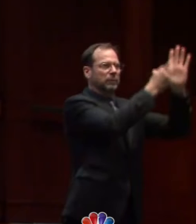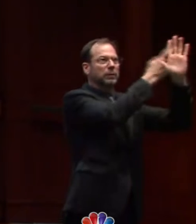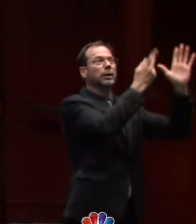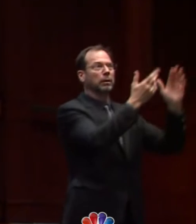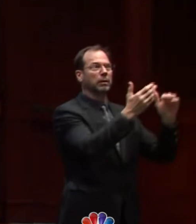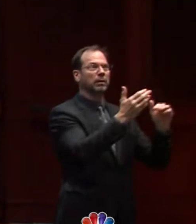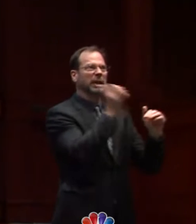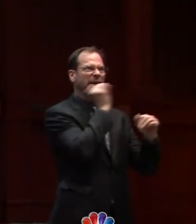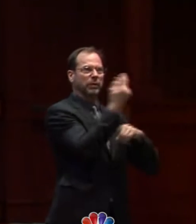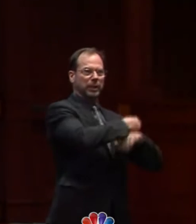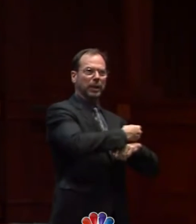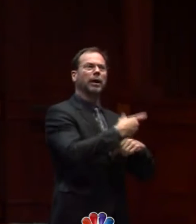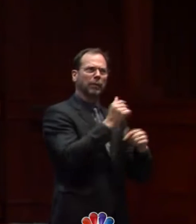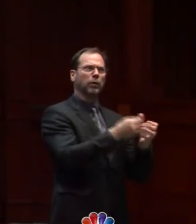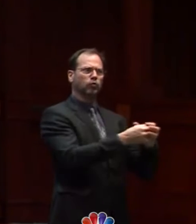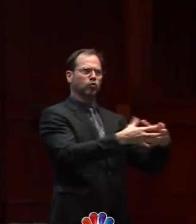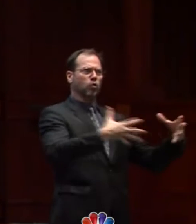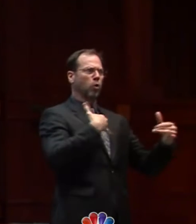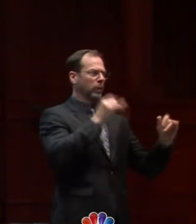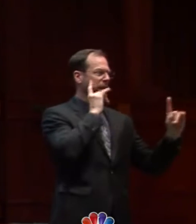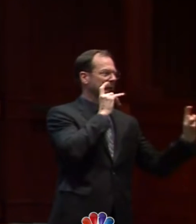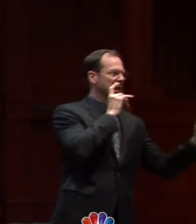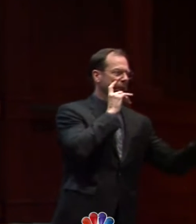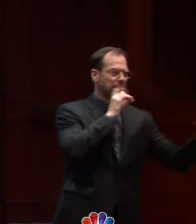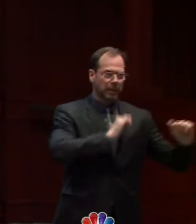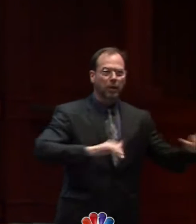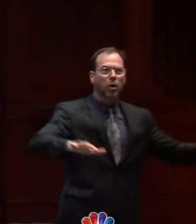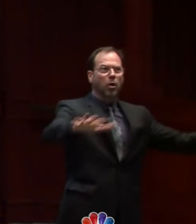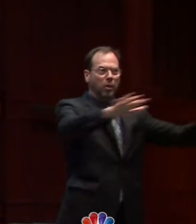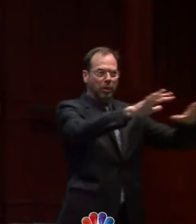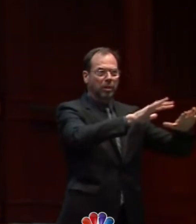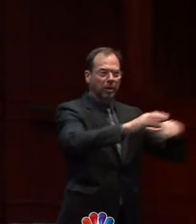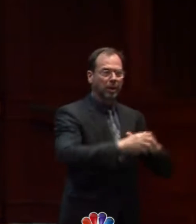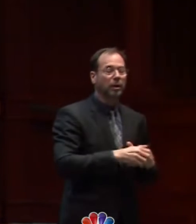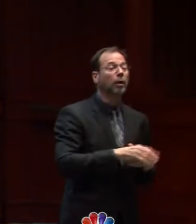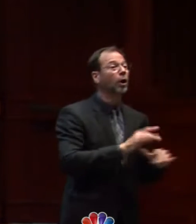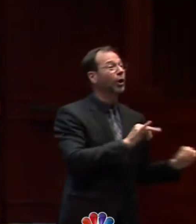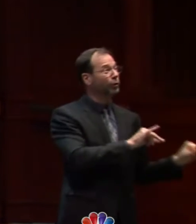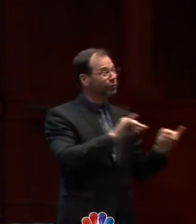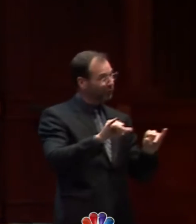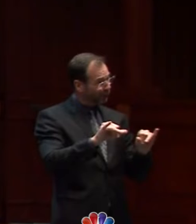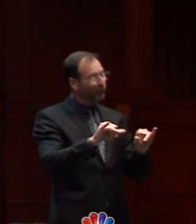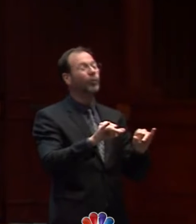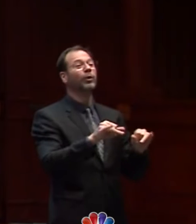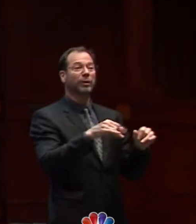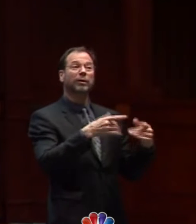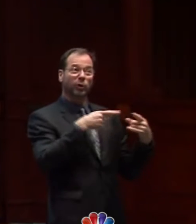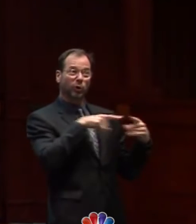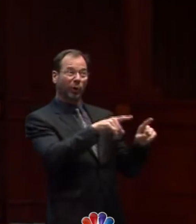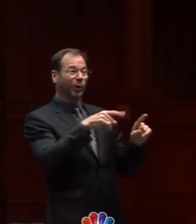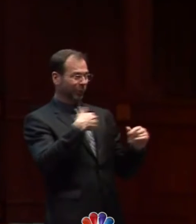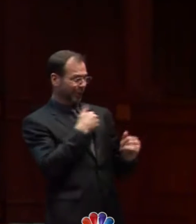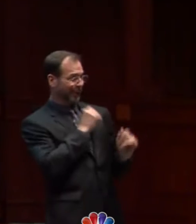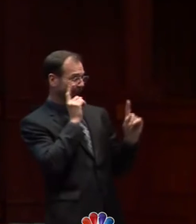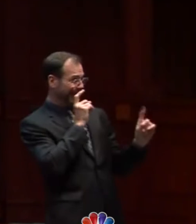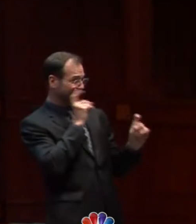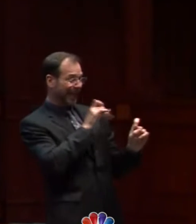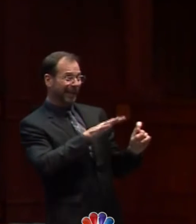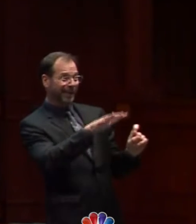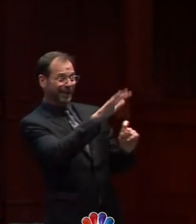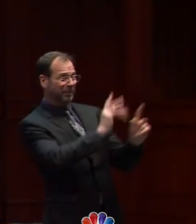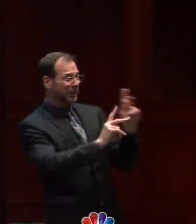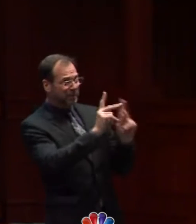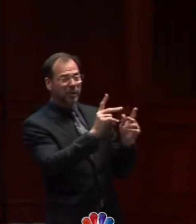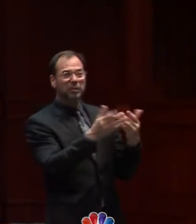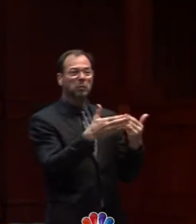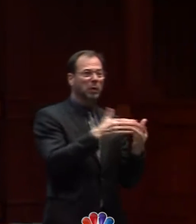see good growth in the number of people who are tested. Similarly, throughout the increase of testing for people of